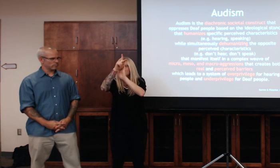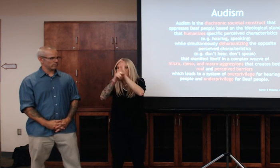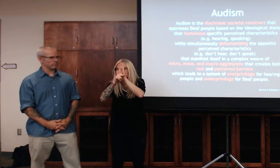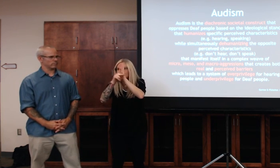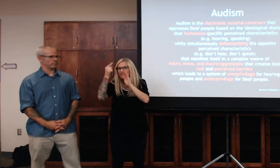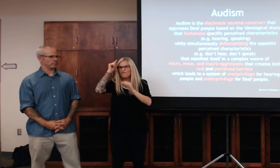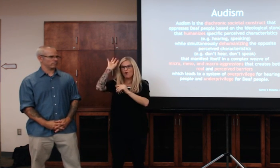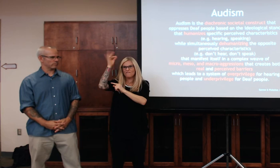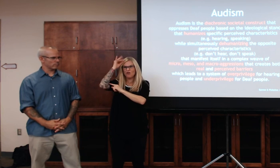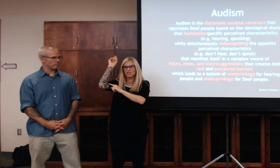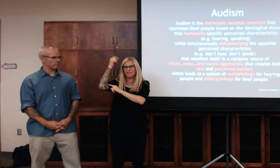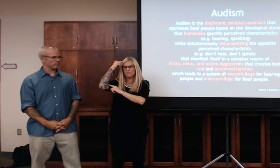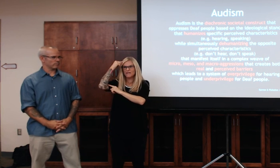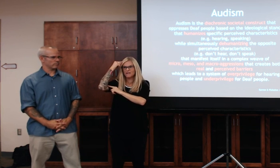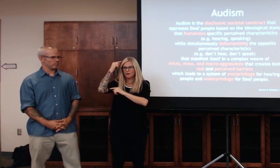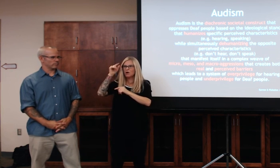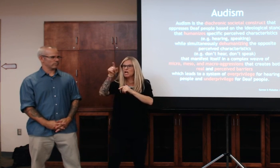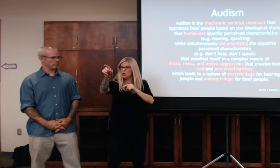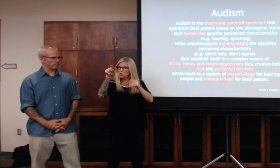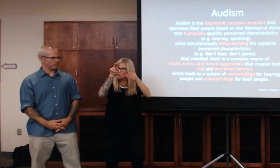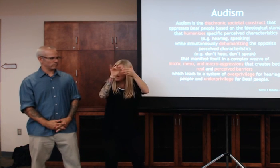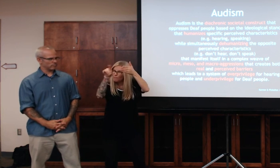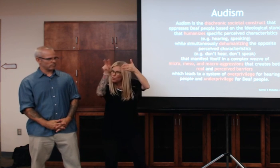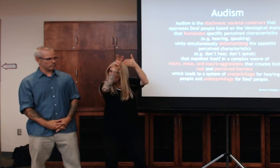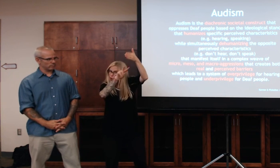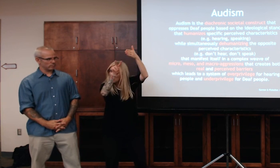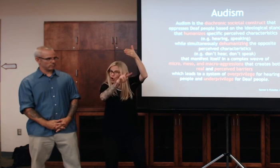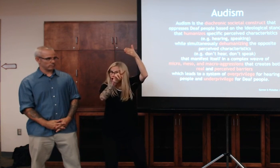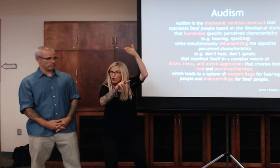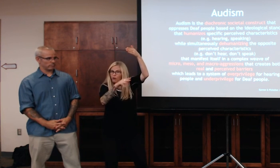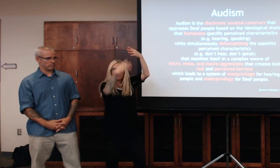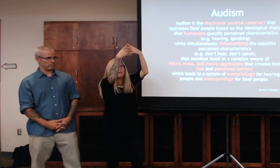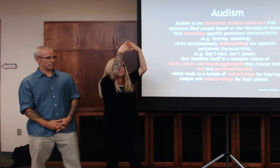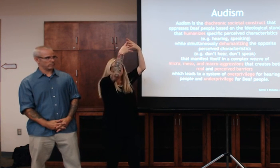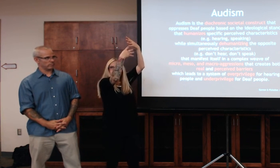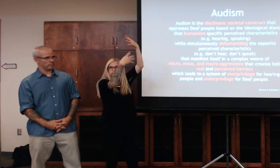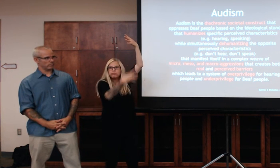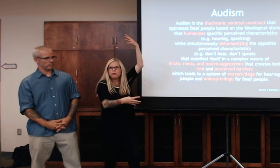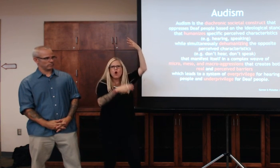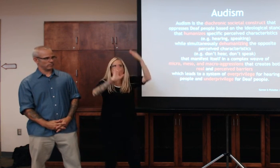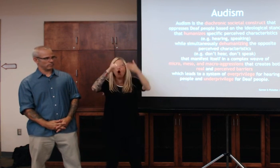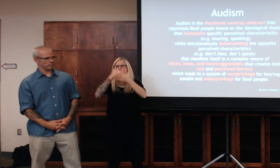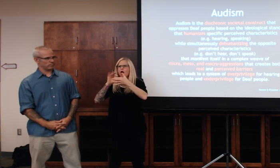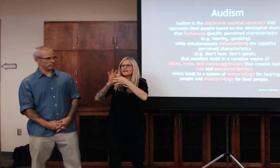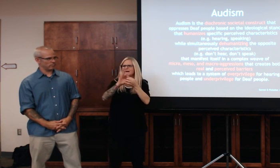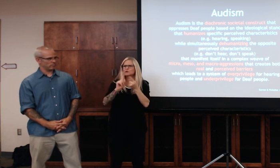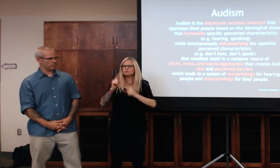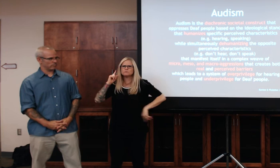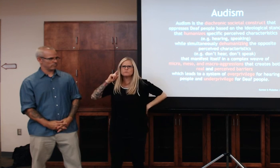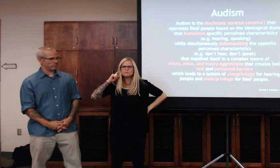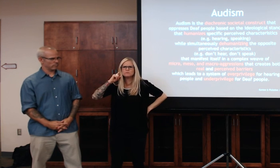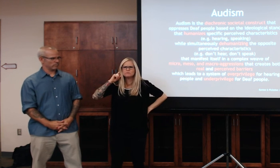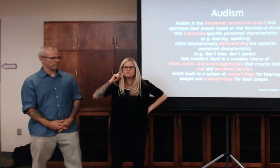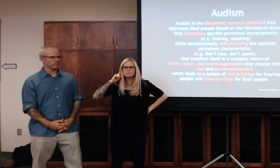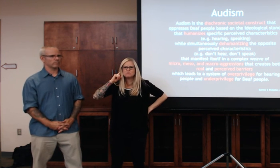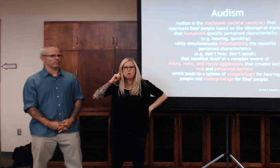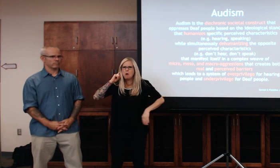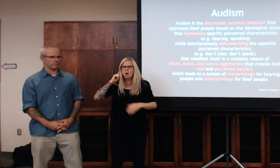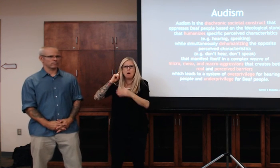our policies for the federal government, if you truly look into that law, it's all connected to the